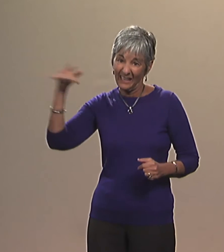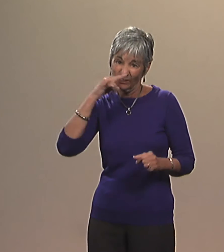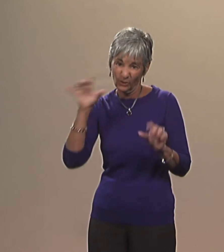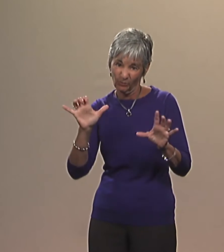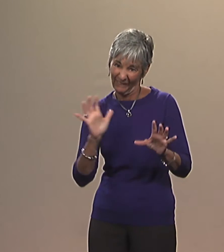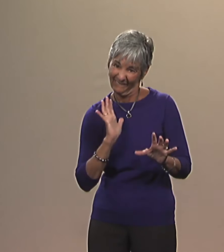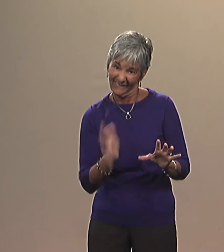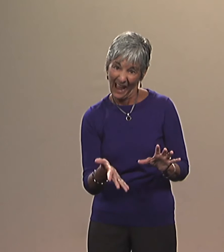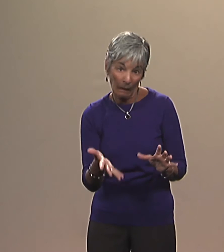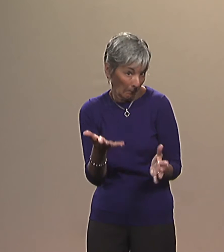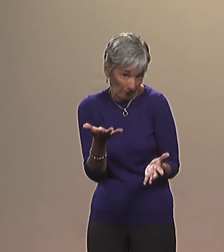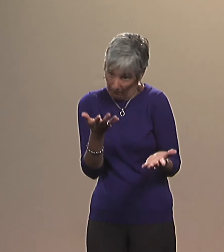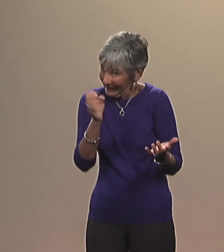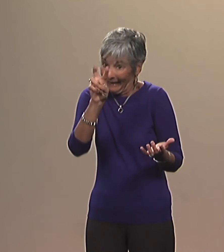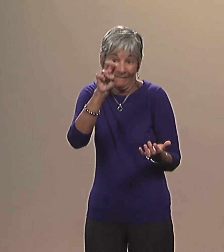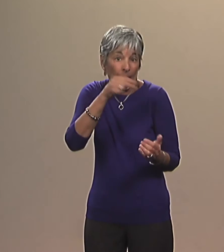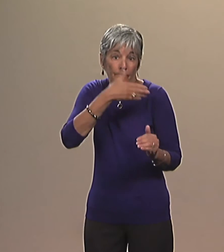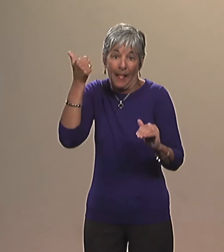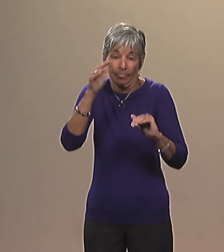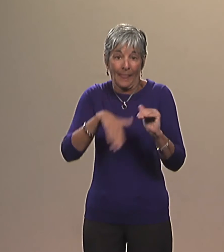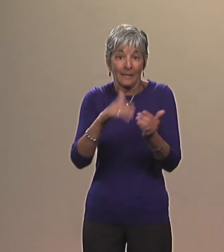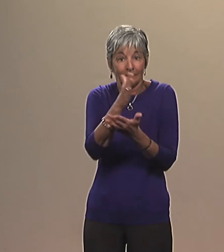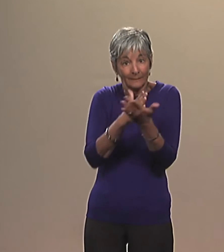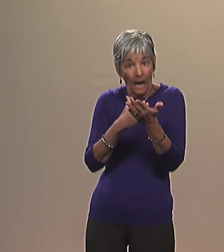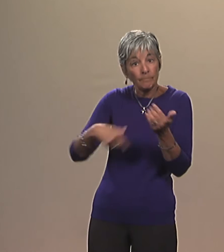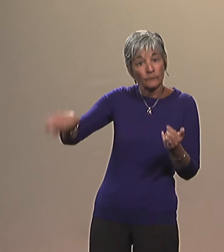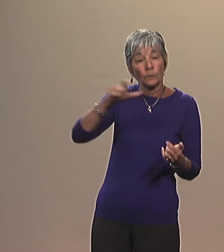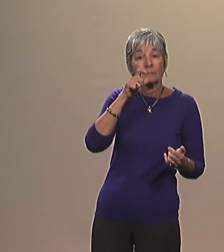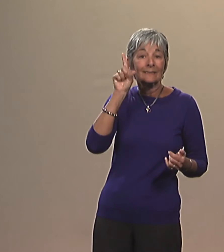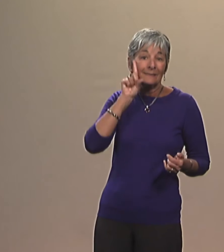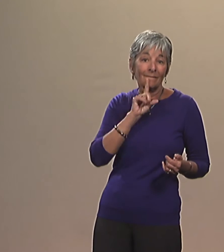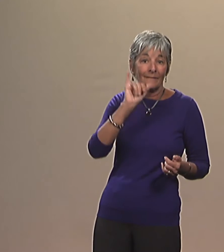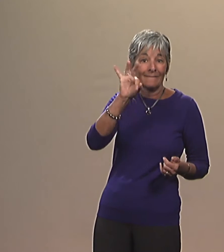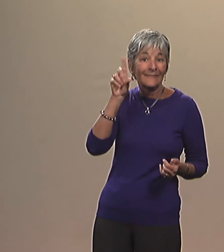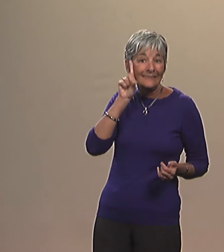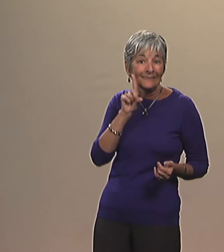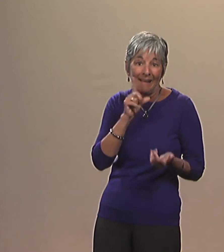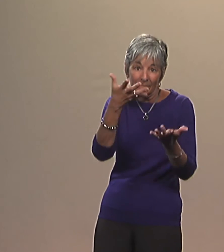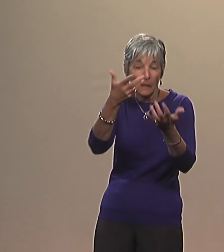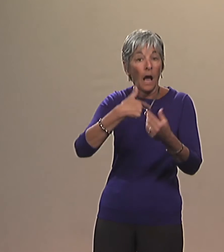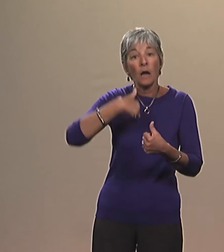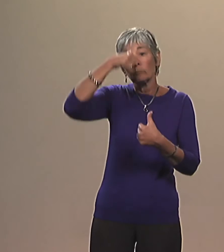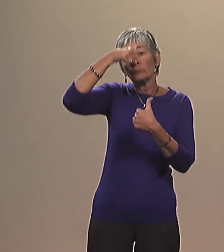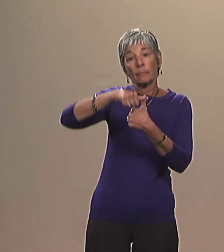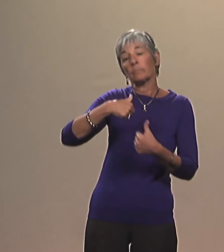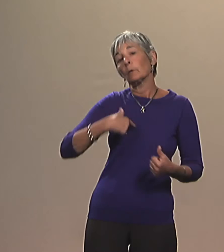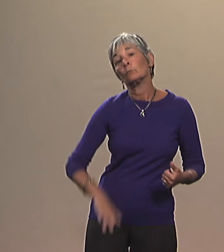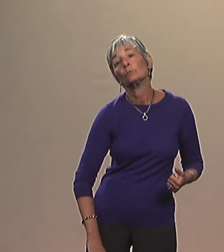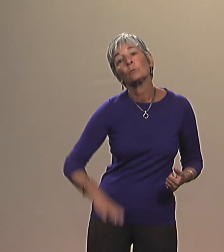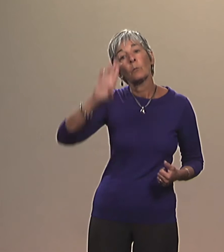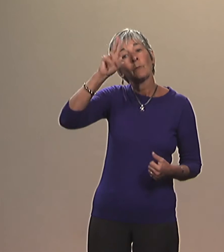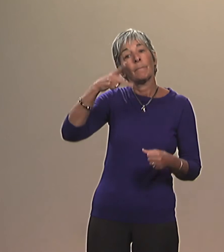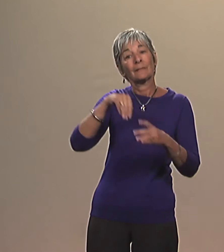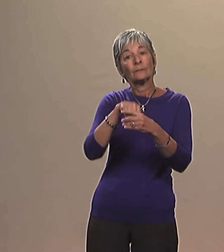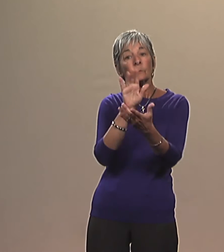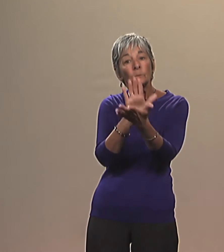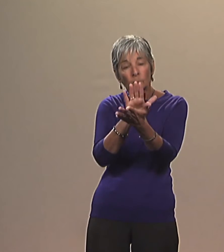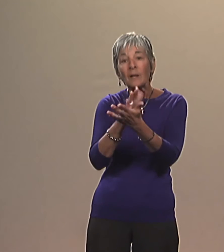fine. Sometimes even better than those who have deaf parents. I remember growing up in school myself. I